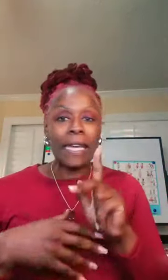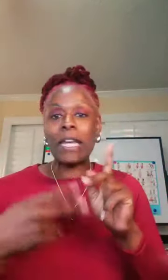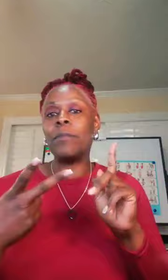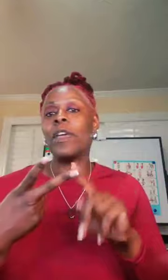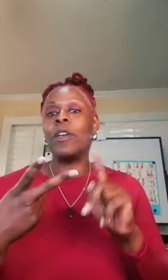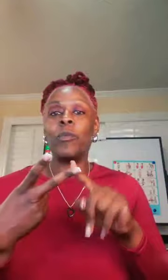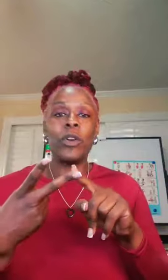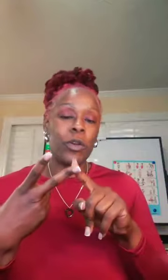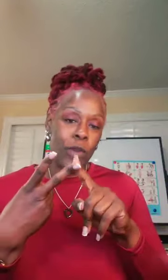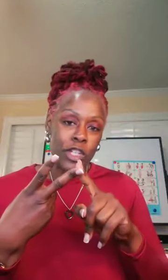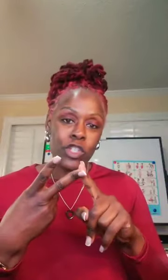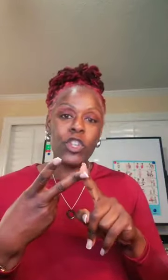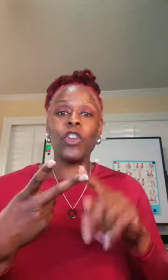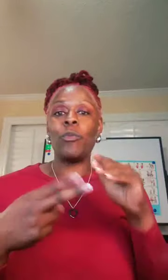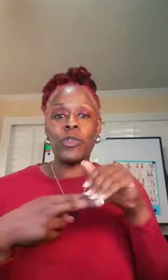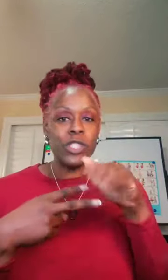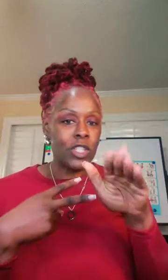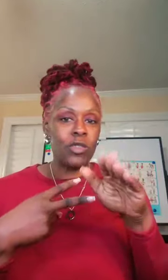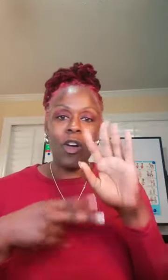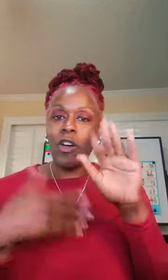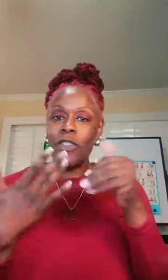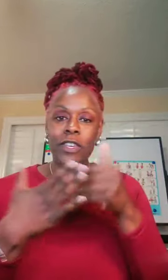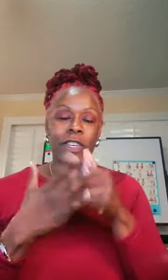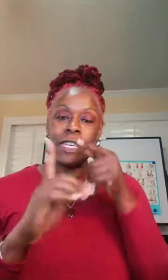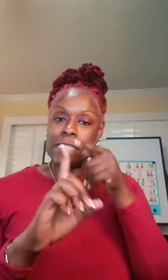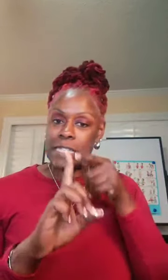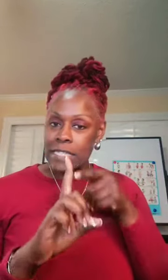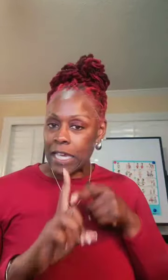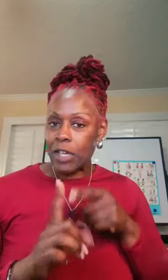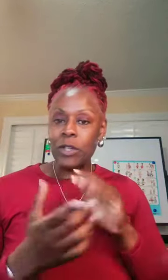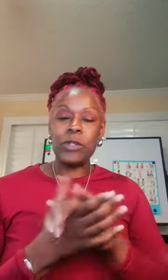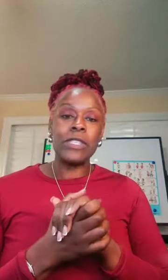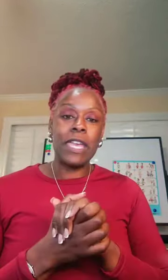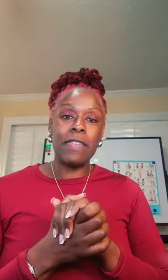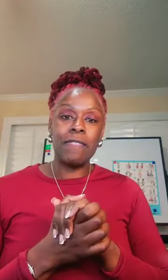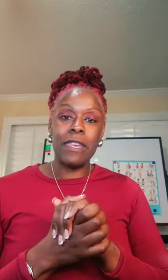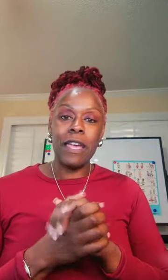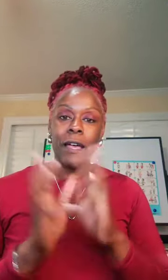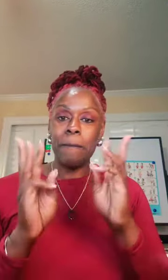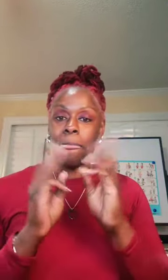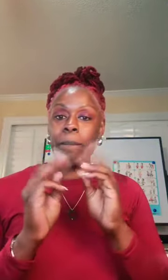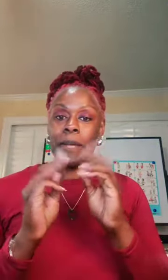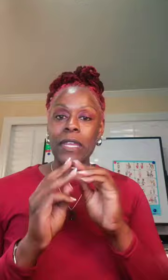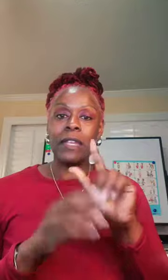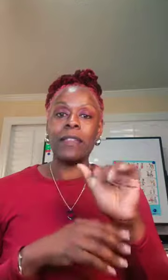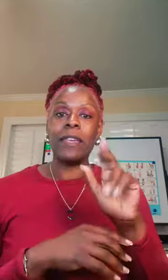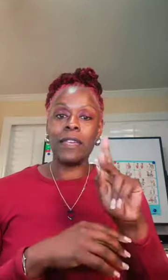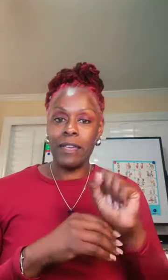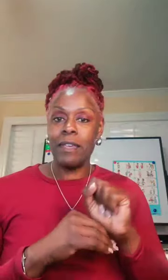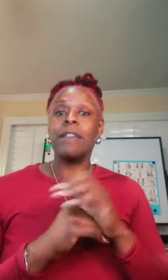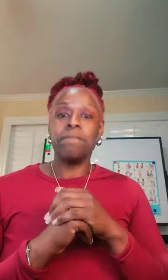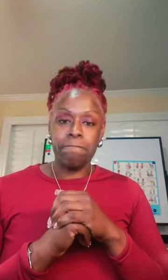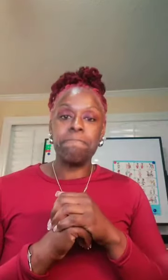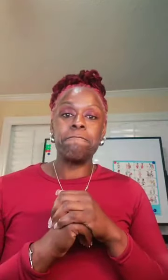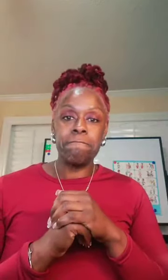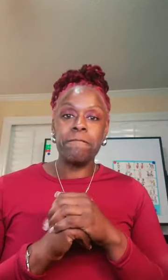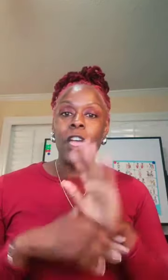up, we'll register, we'll send you all the details and the meeting link, all